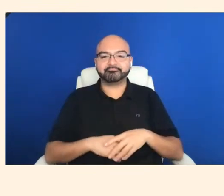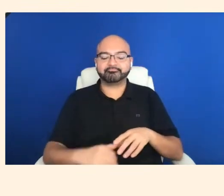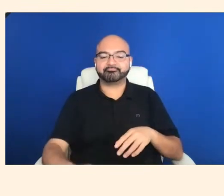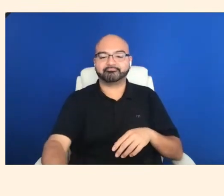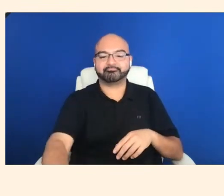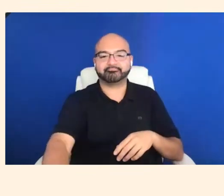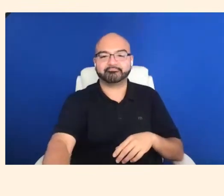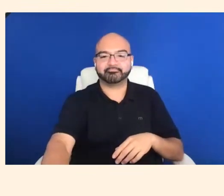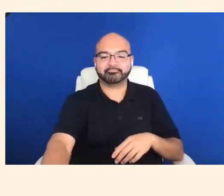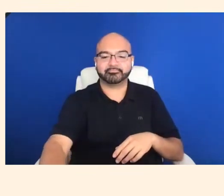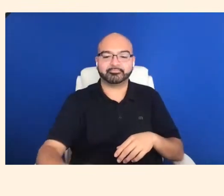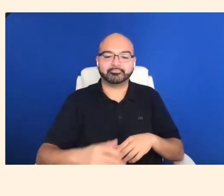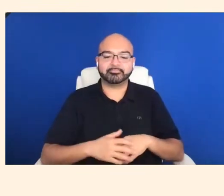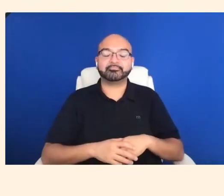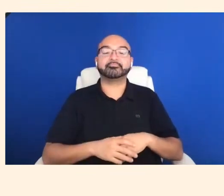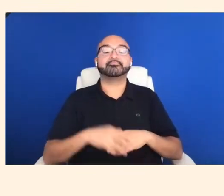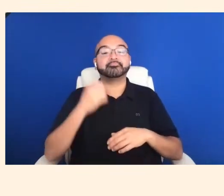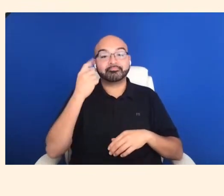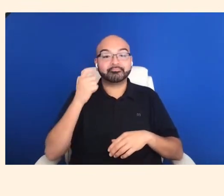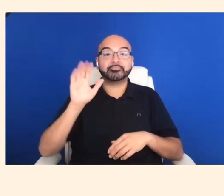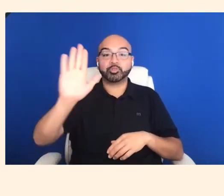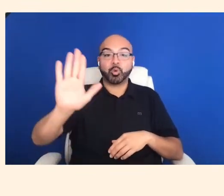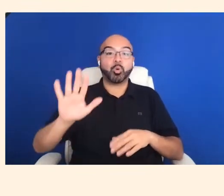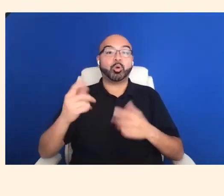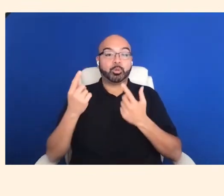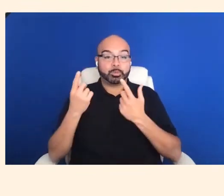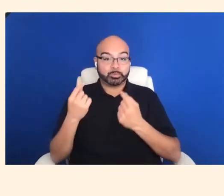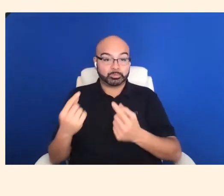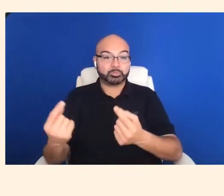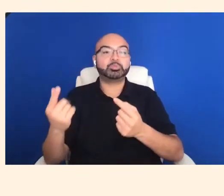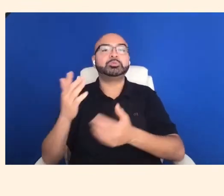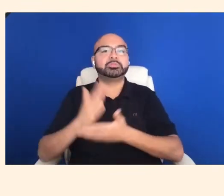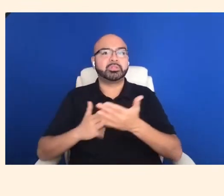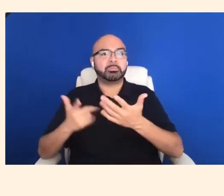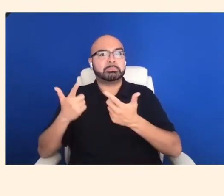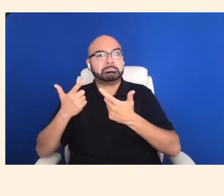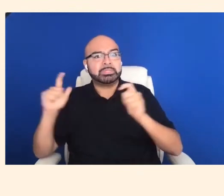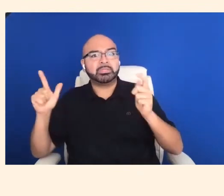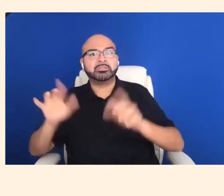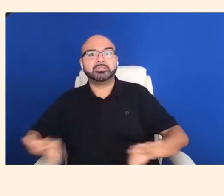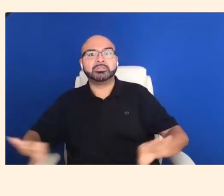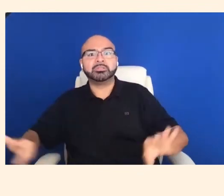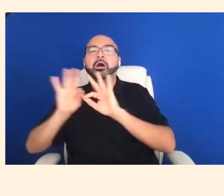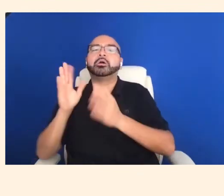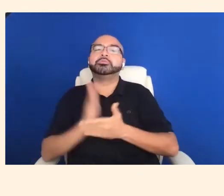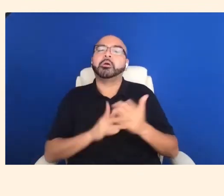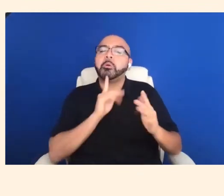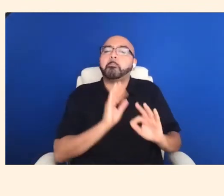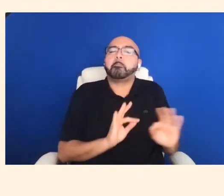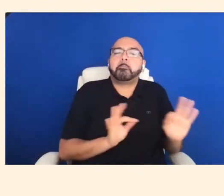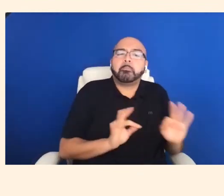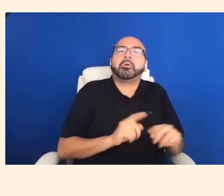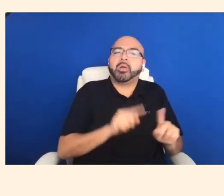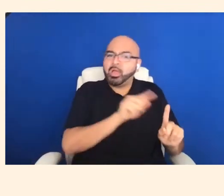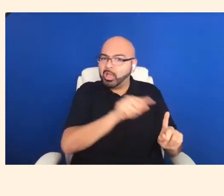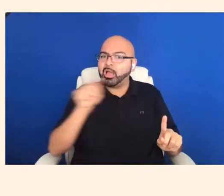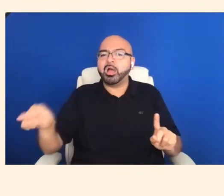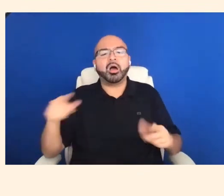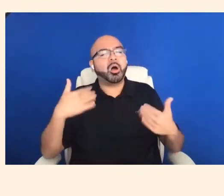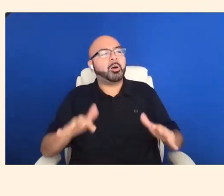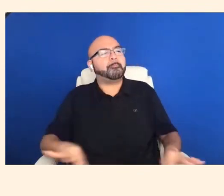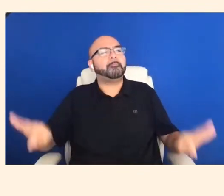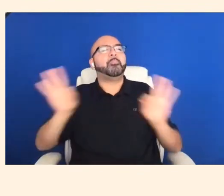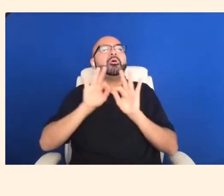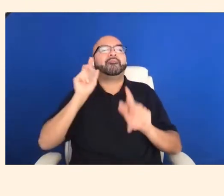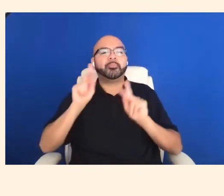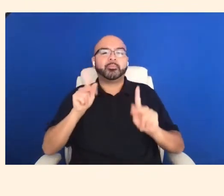relatively big and small acts that you are doing are such beautiful acts of love for a community that's completely neglected. But when you're in a prison cell